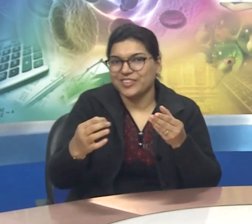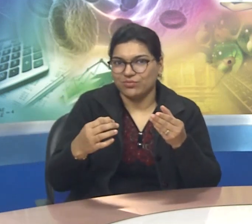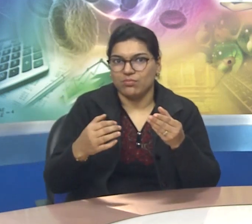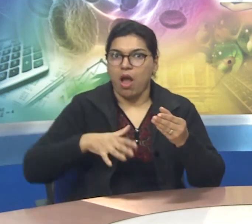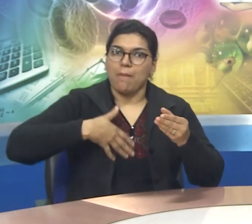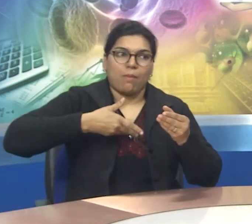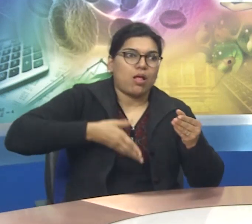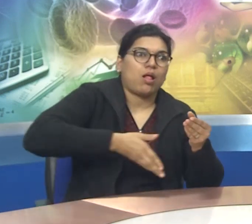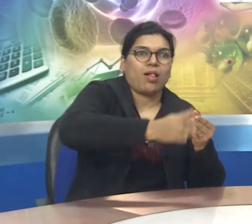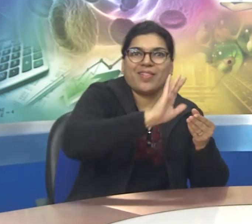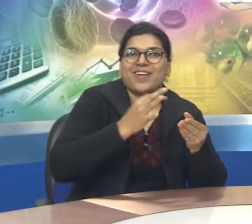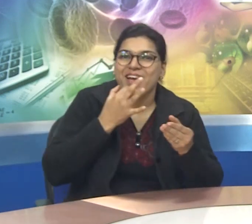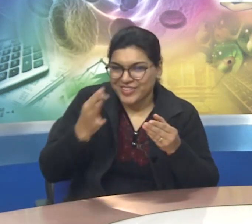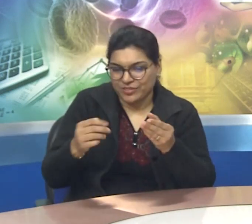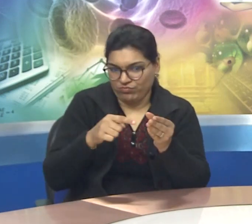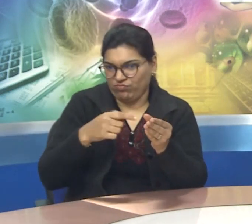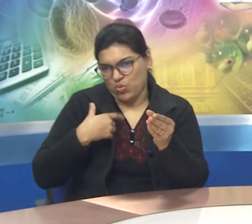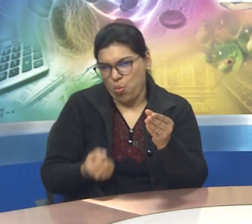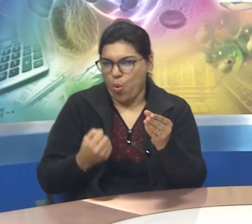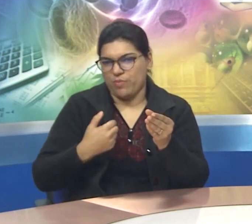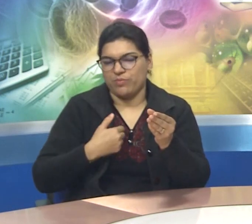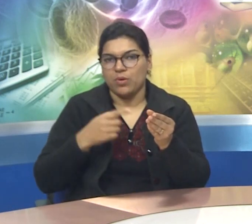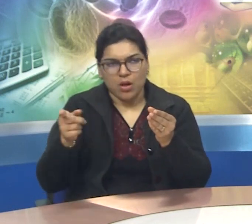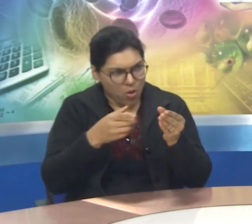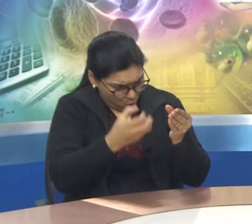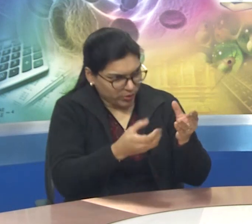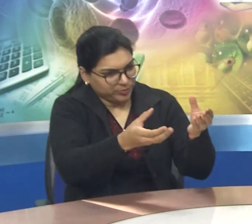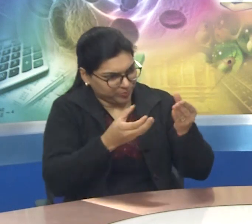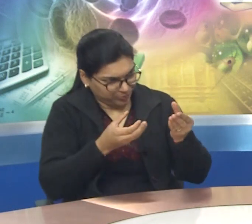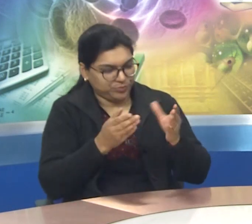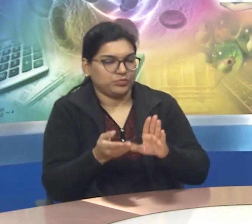Subject analytical entries help in finding readers for a suitable book.